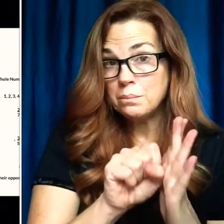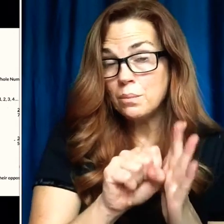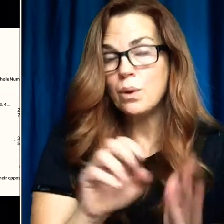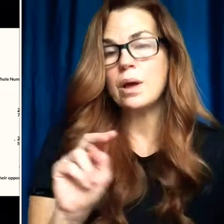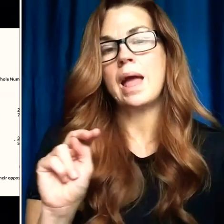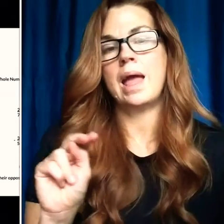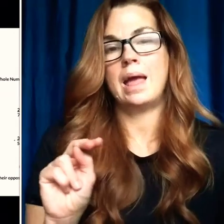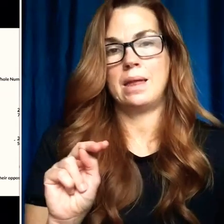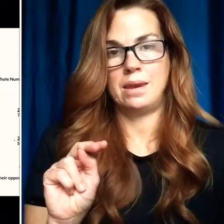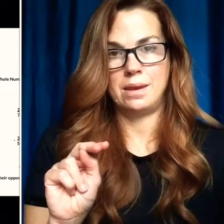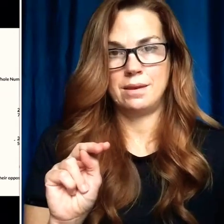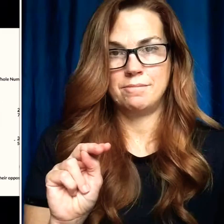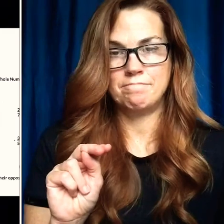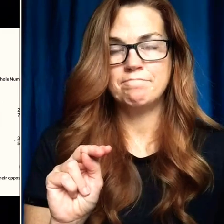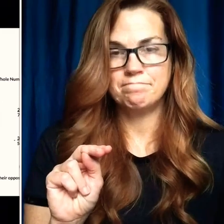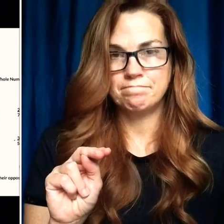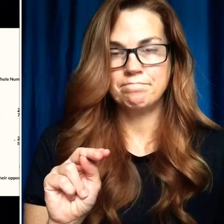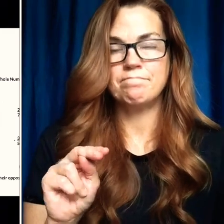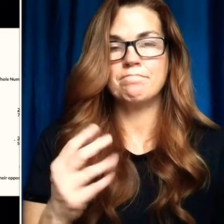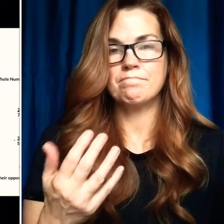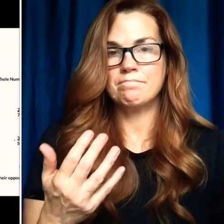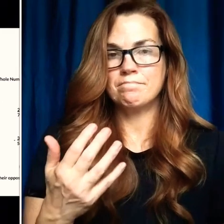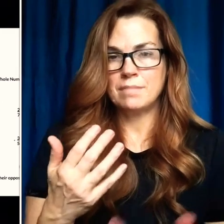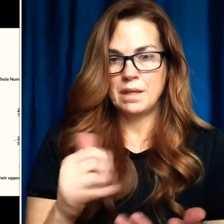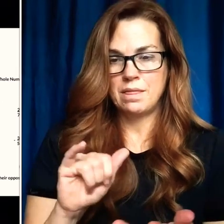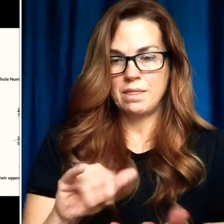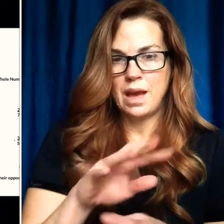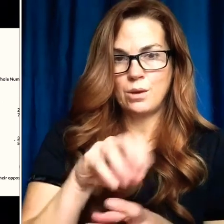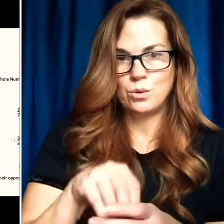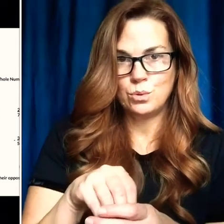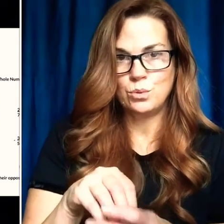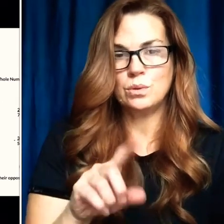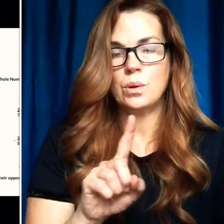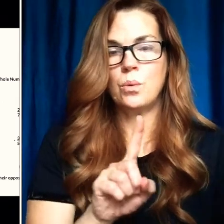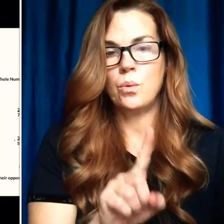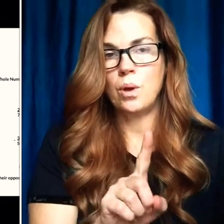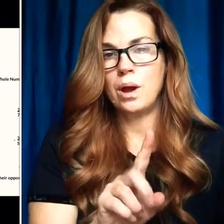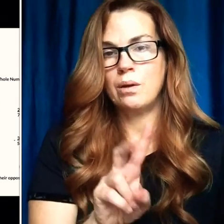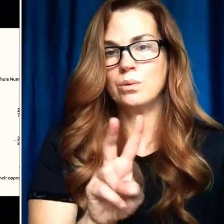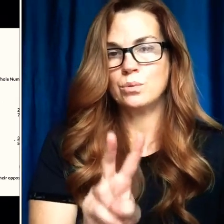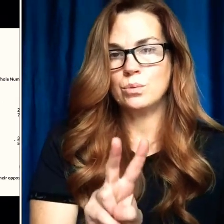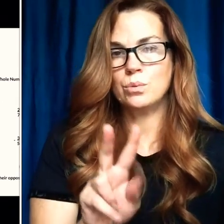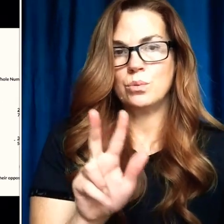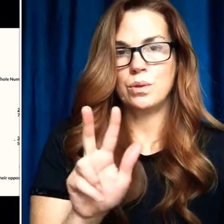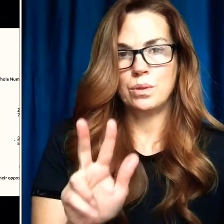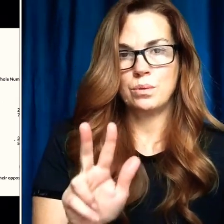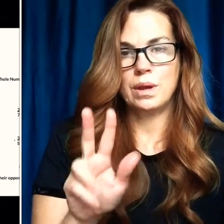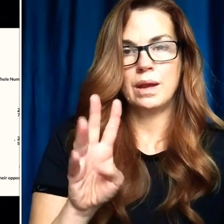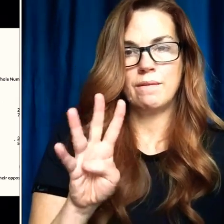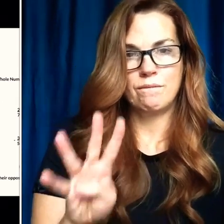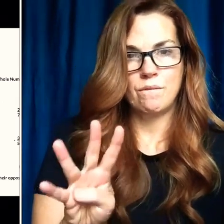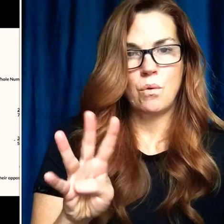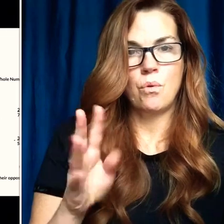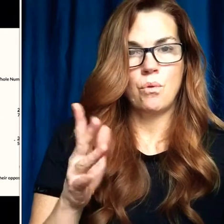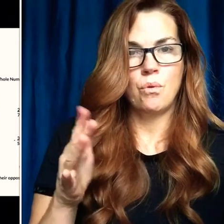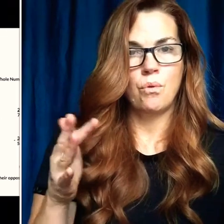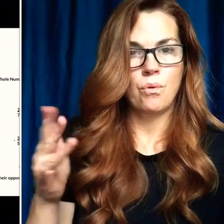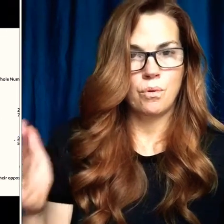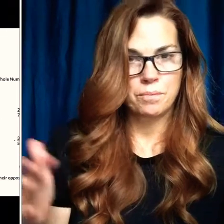like these, 1, 2, 3, 4, and so on. The next larger set is